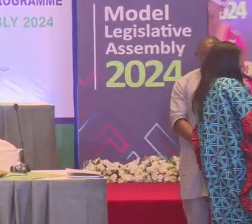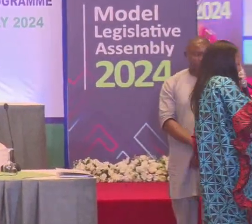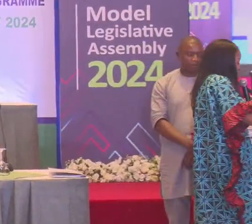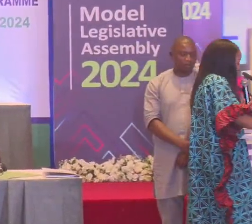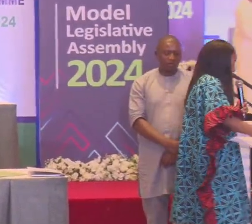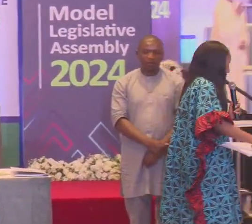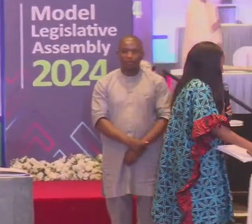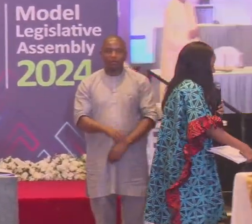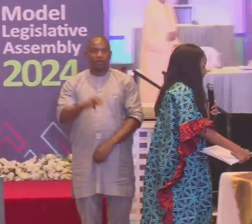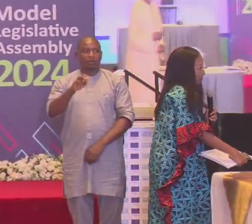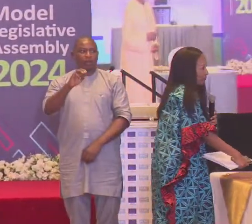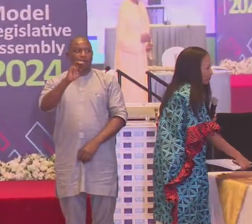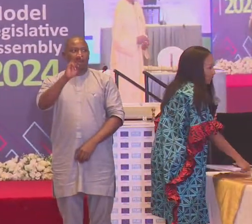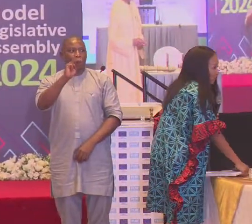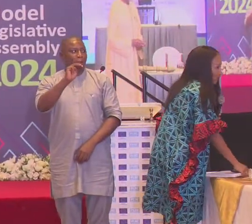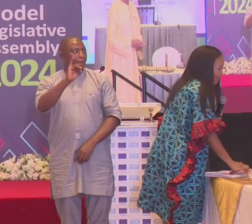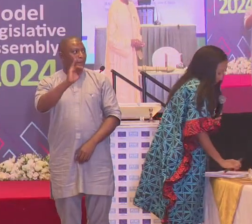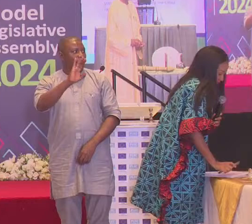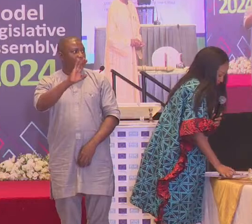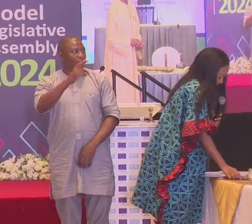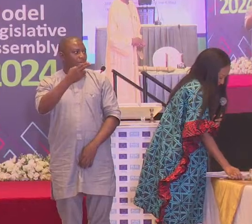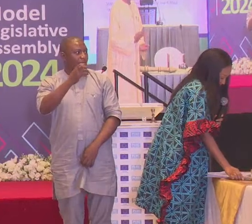By Michael Chibuzo.